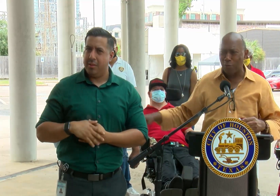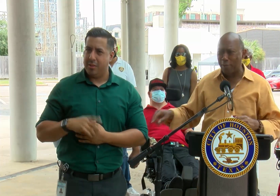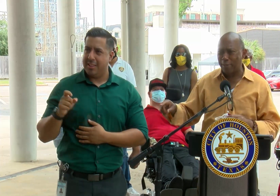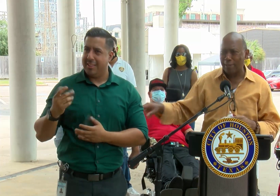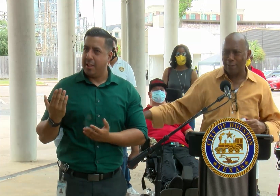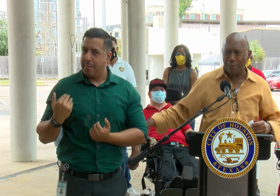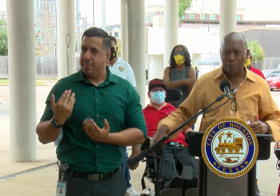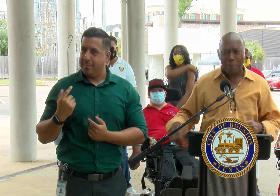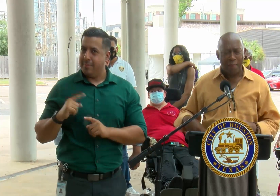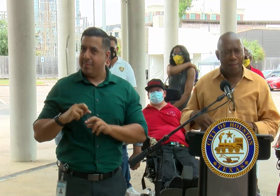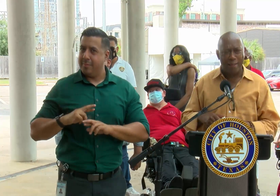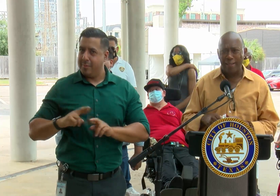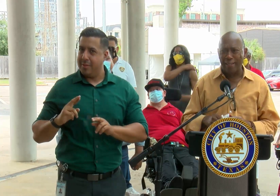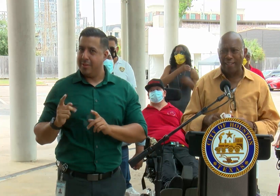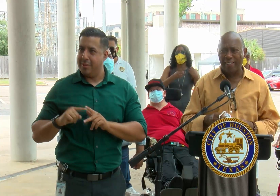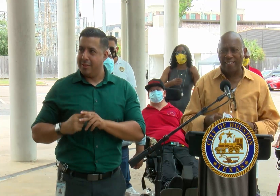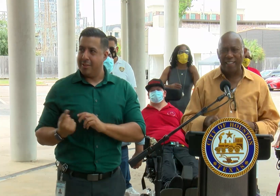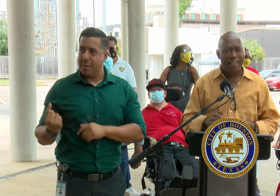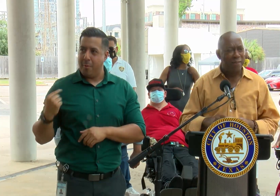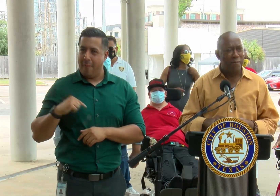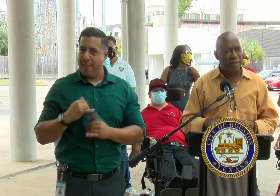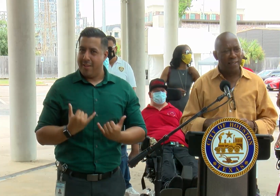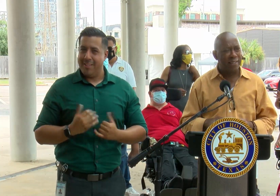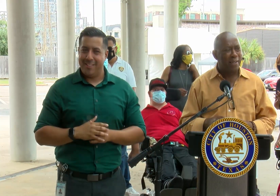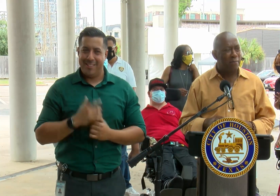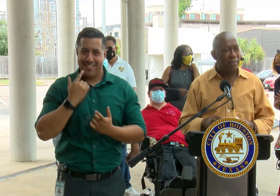start moving, you know. Yeah.